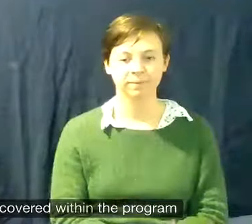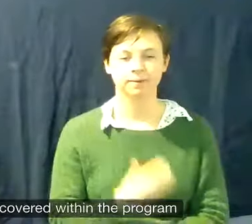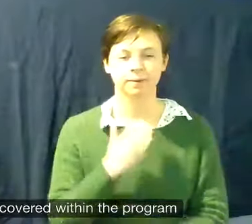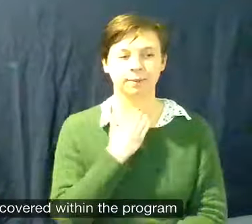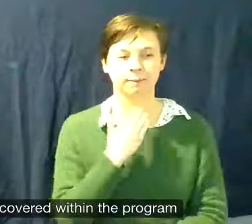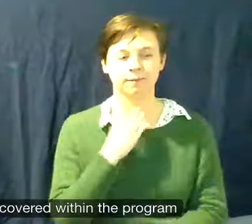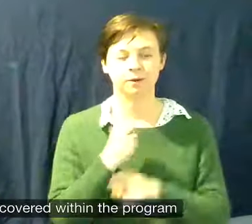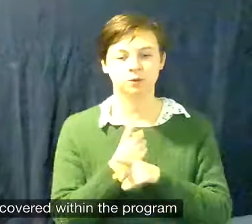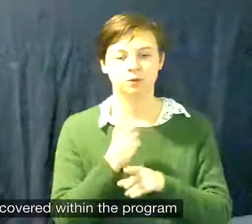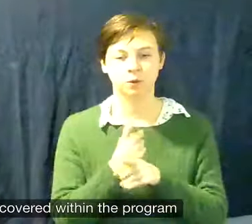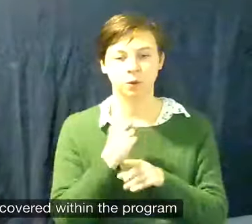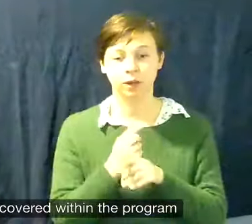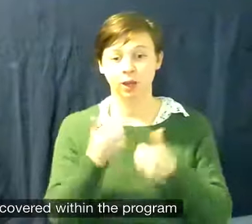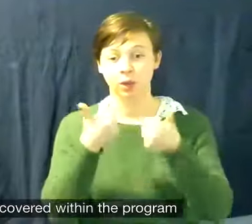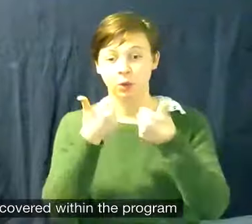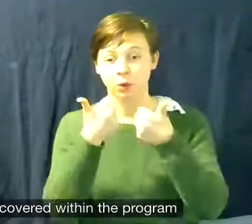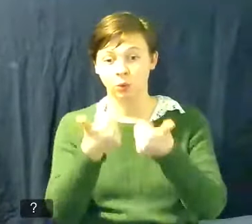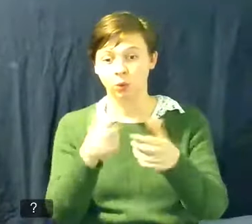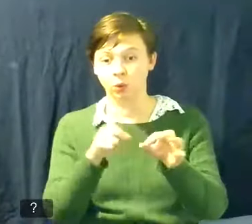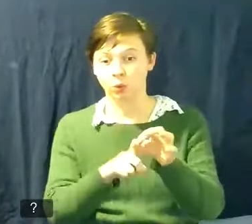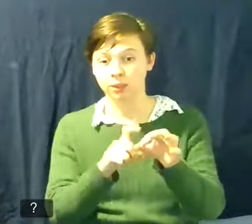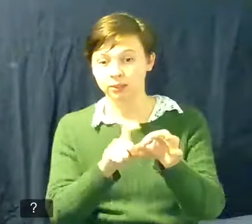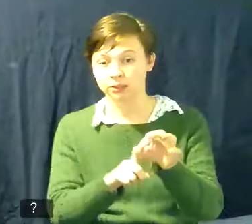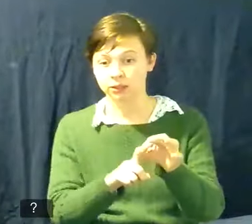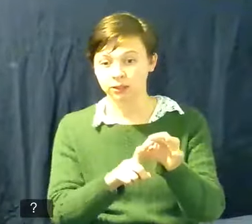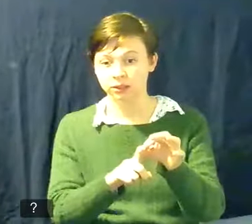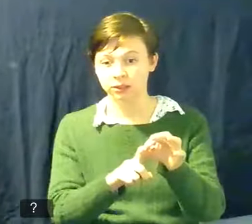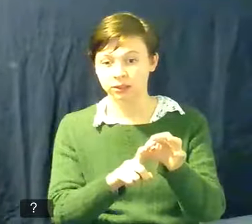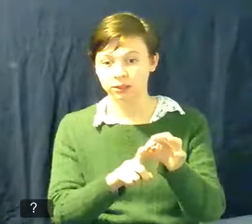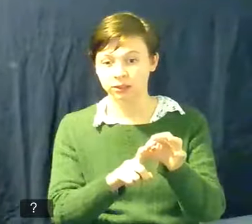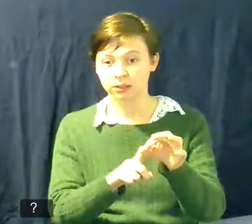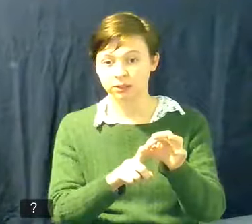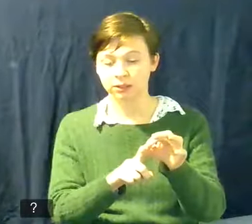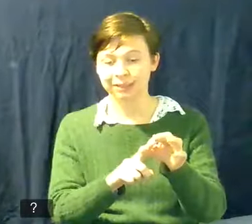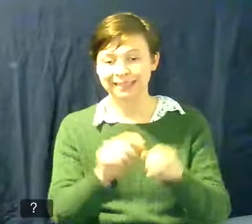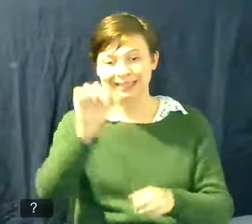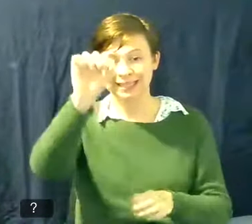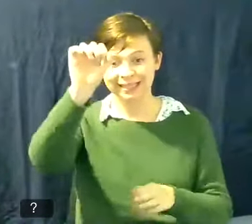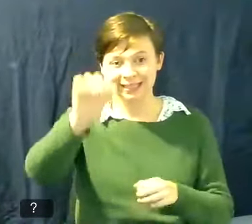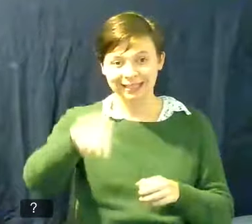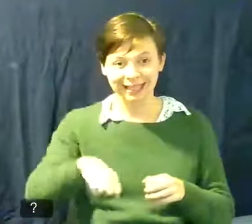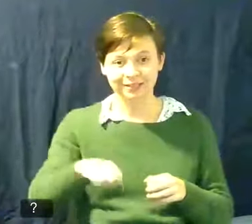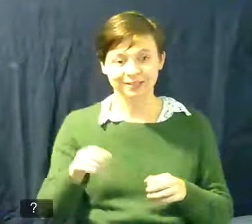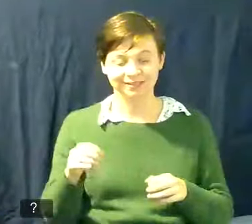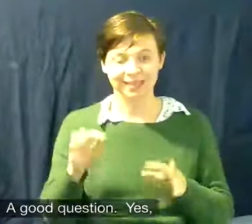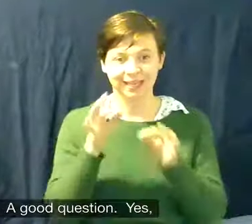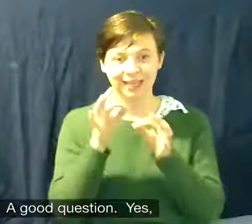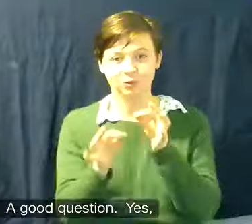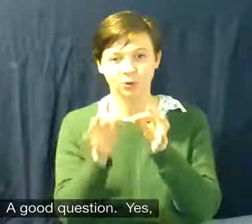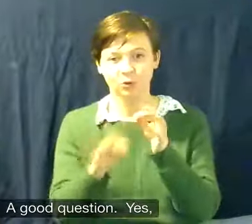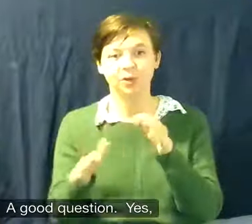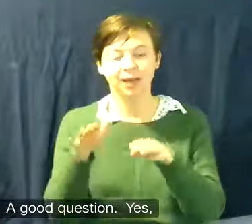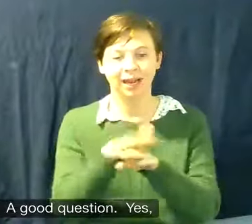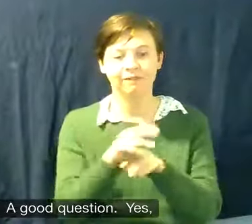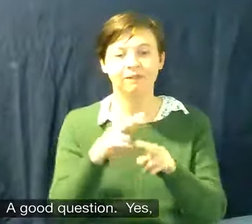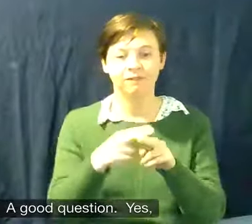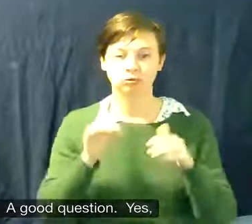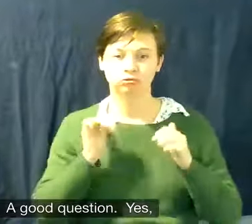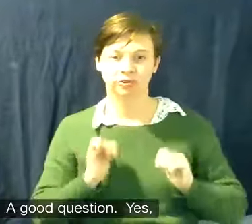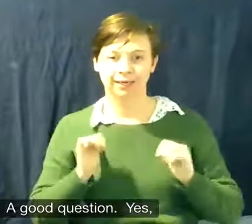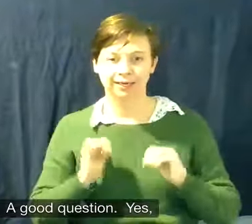Meredith, good question, Heather. So yes, all interpreting is provided for the